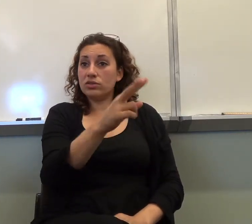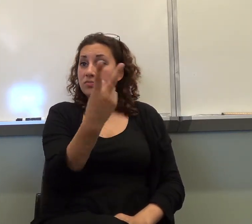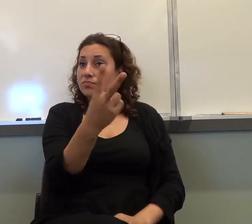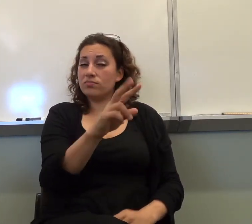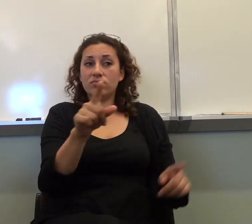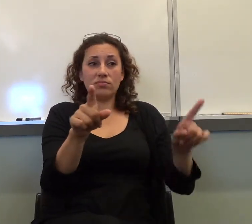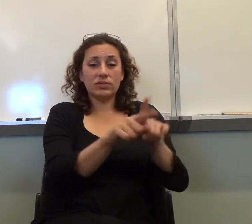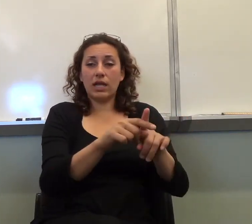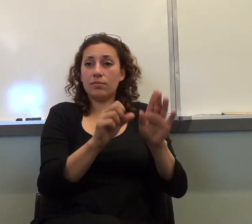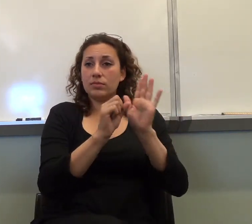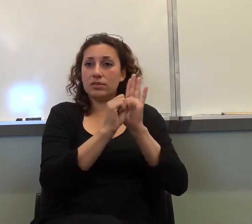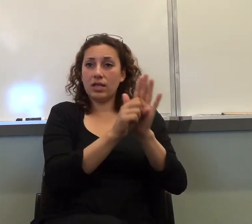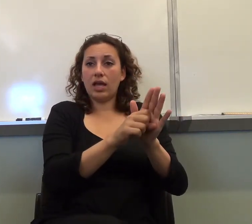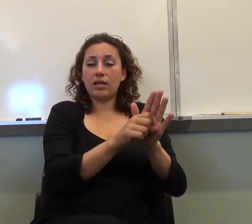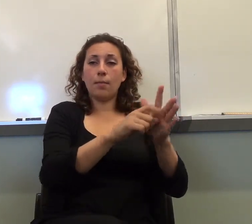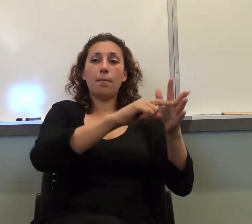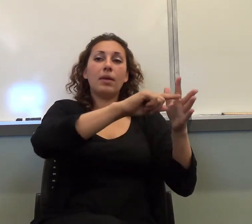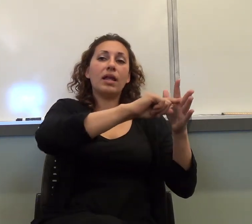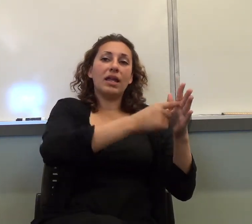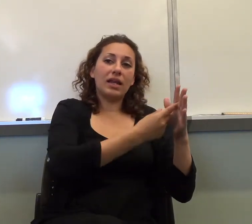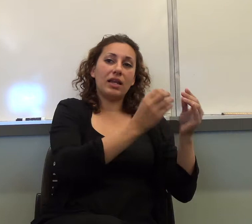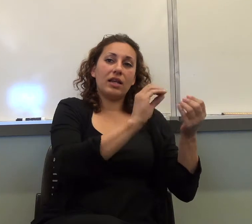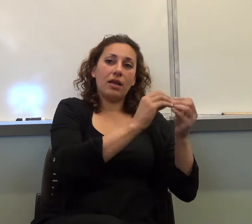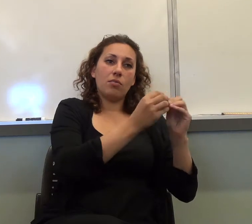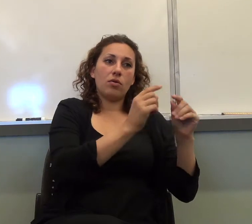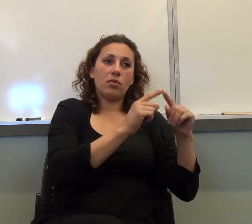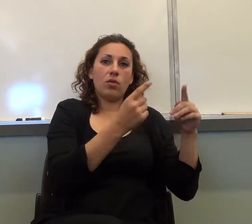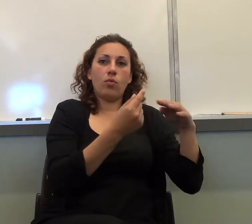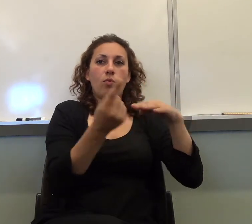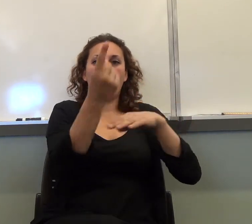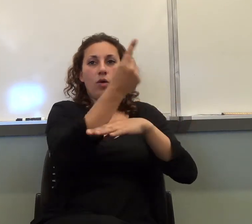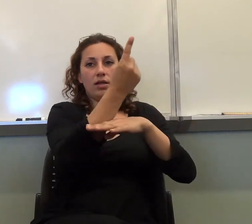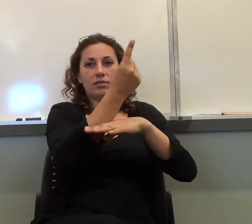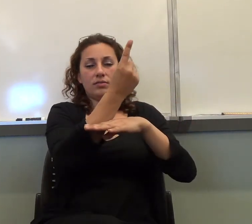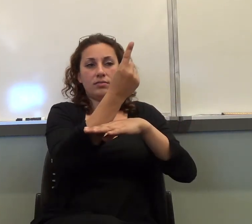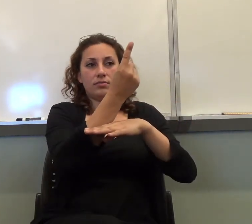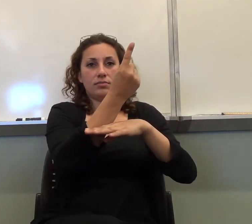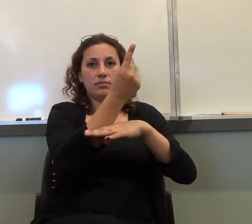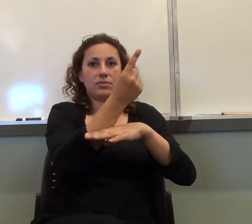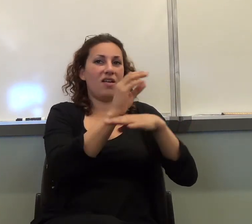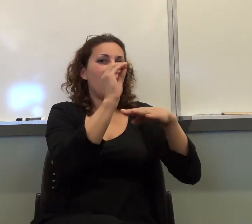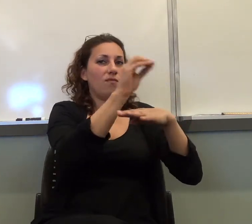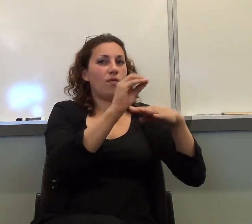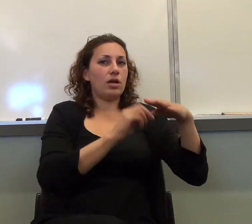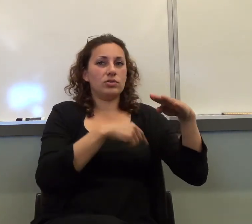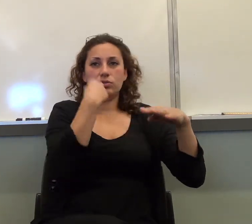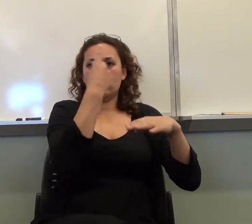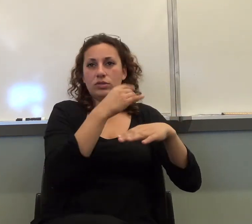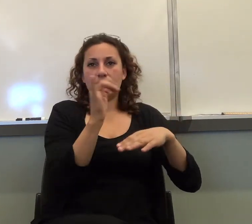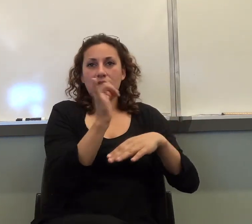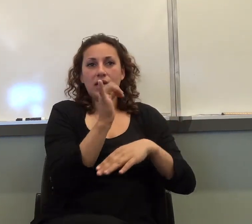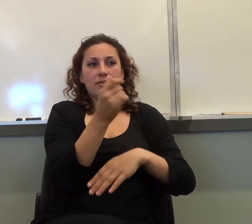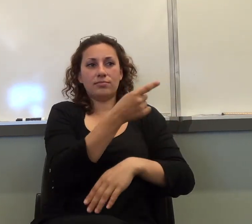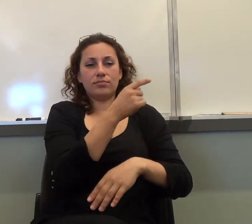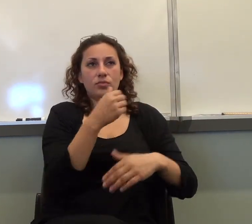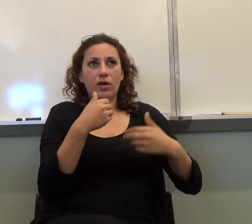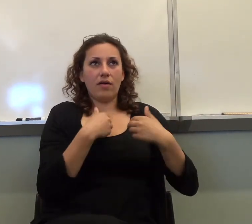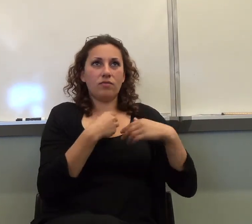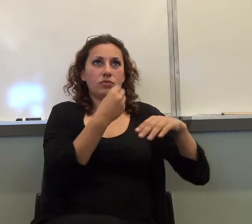the original number, but of course 1 over. If you're dealing with fractions, it looks like this. Suppose you have a 2/3, and you